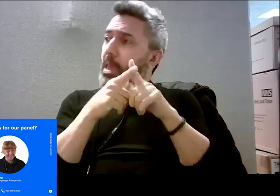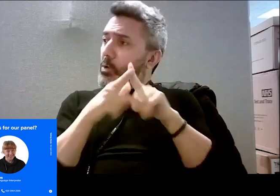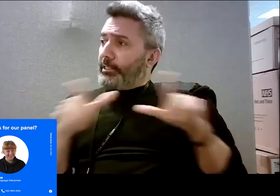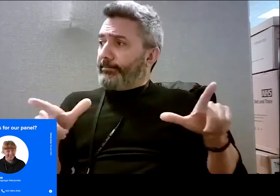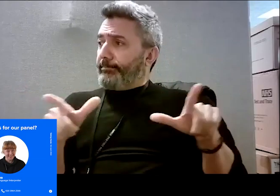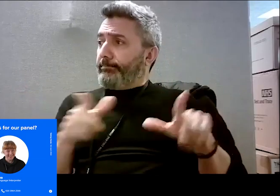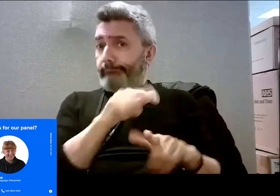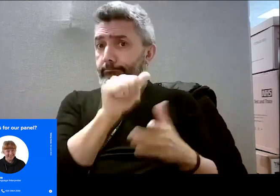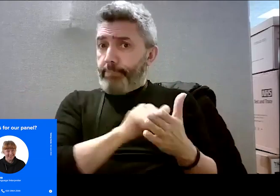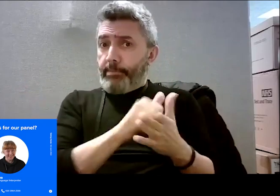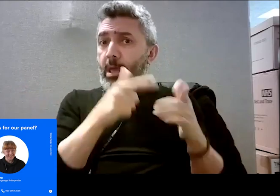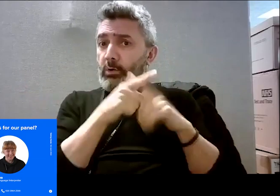So we've got BSL as